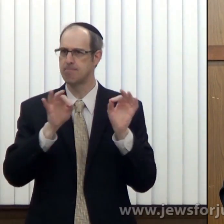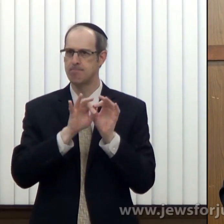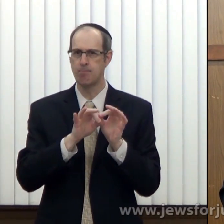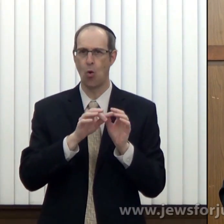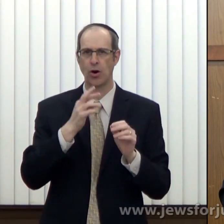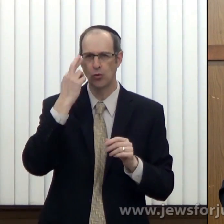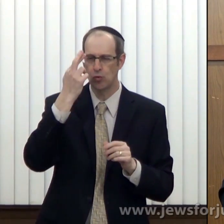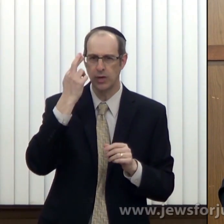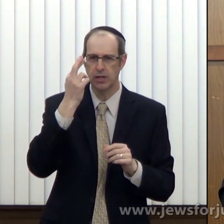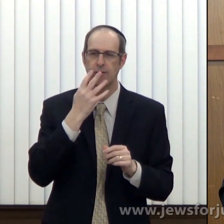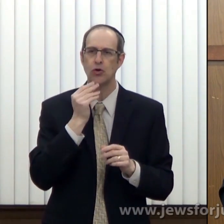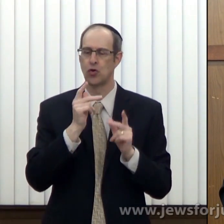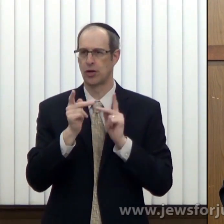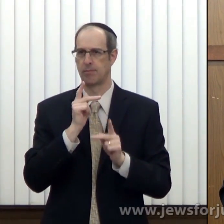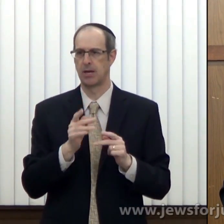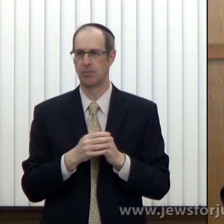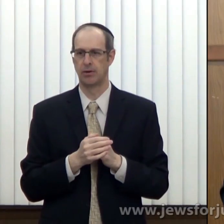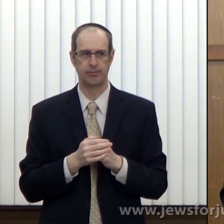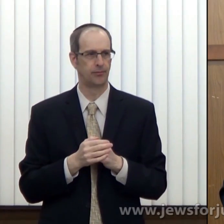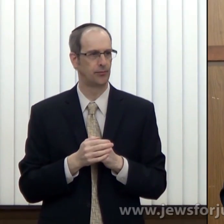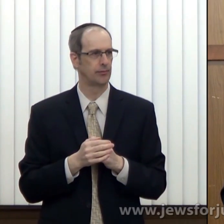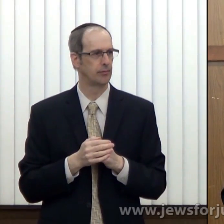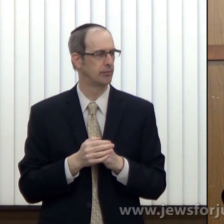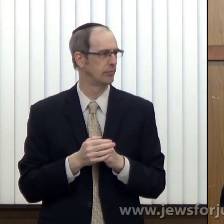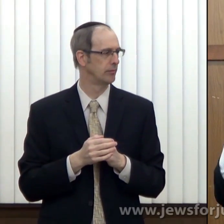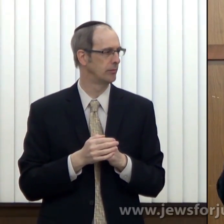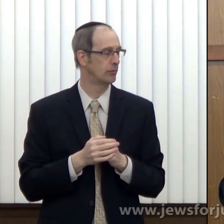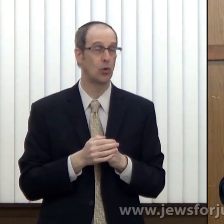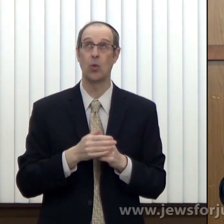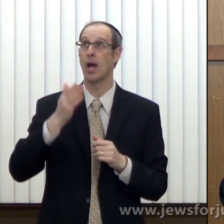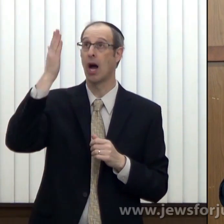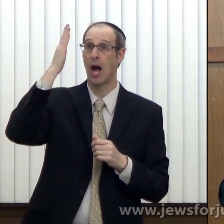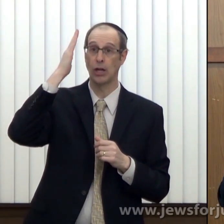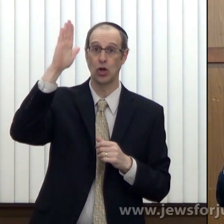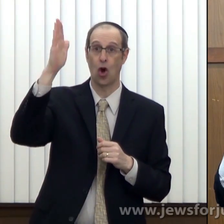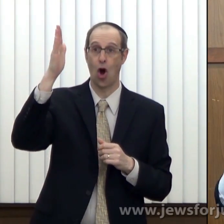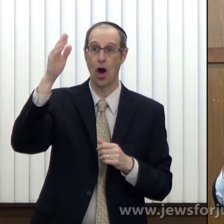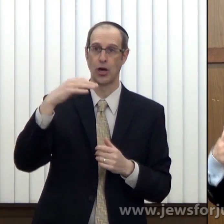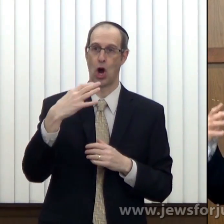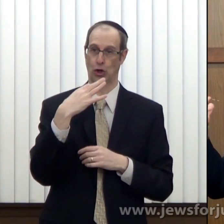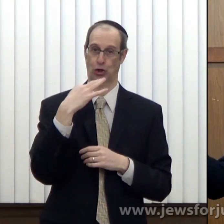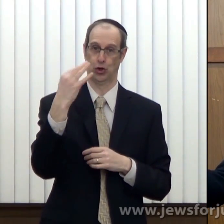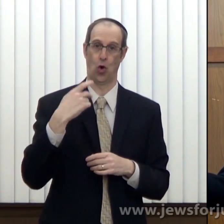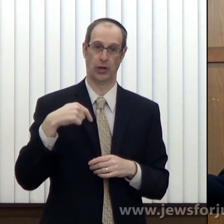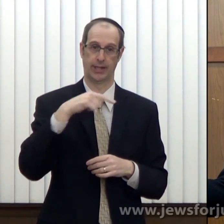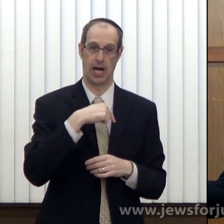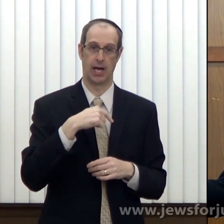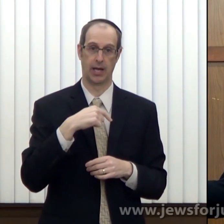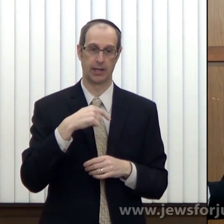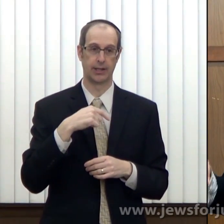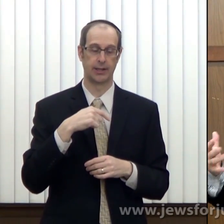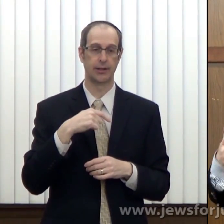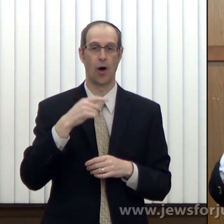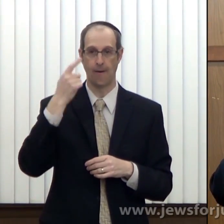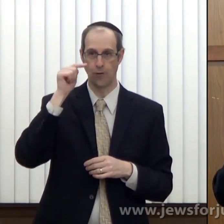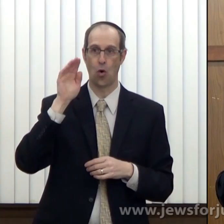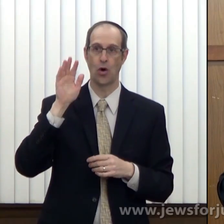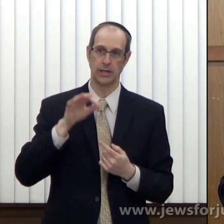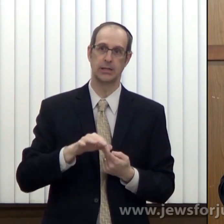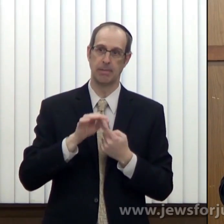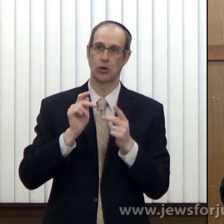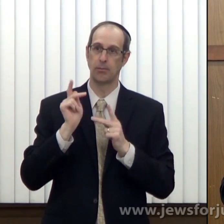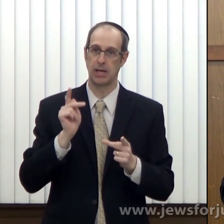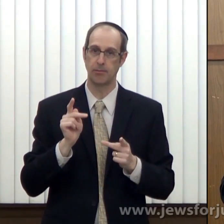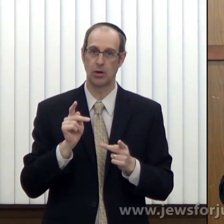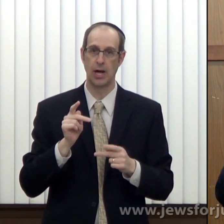Jewish people, one of the major reasons why God chose us to be His special people, is so that